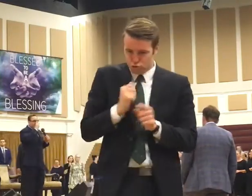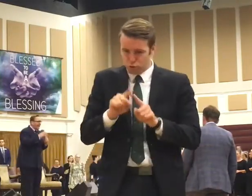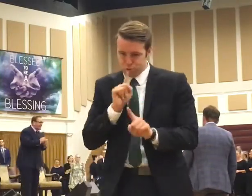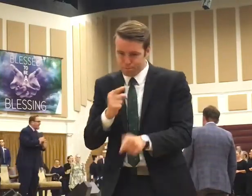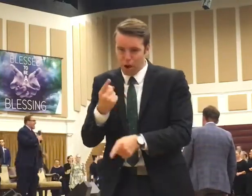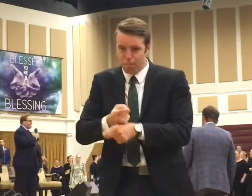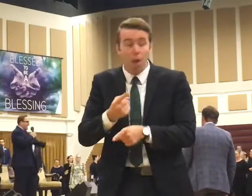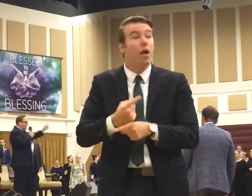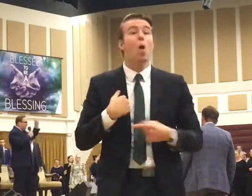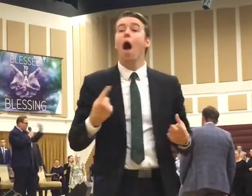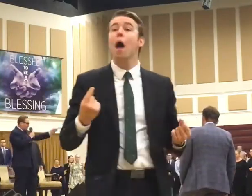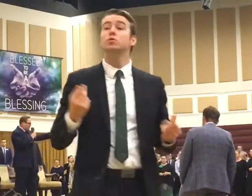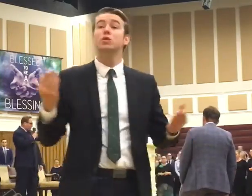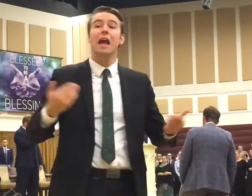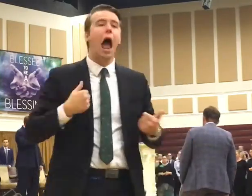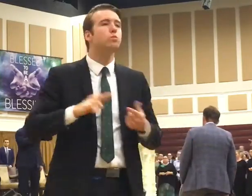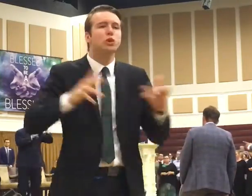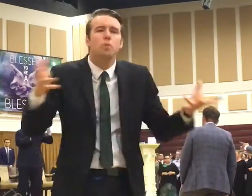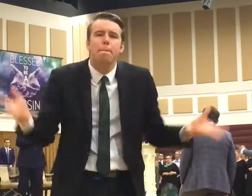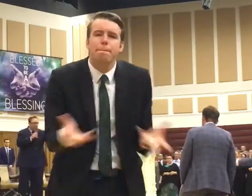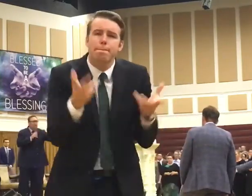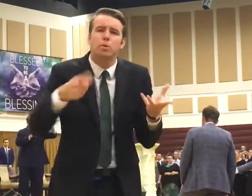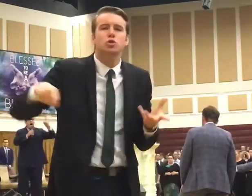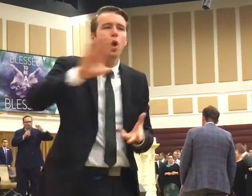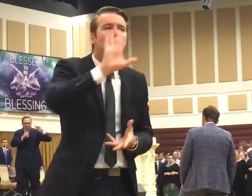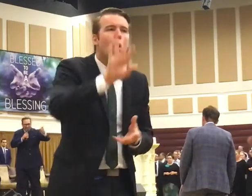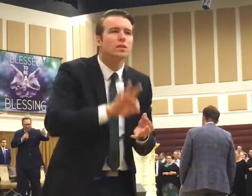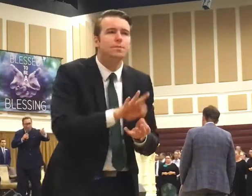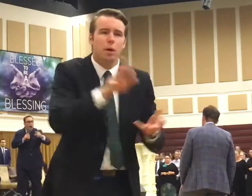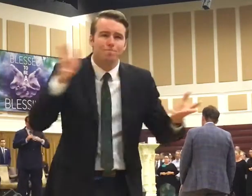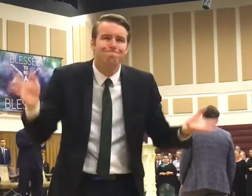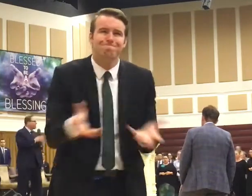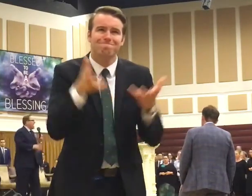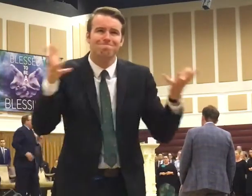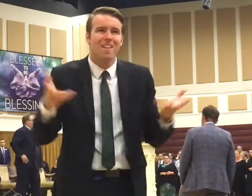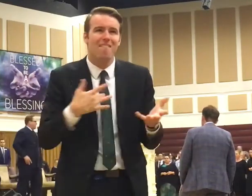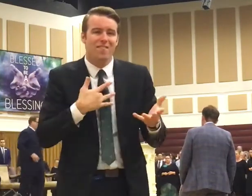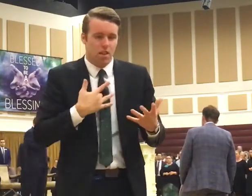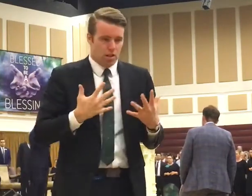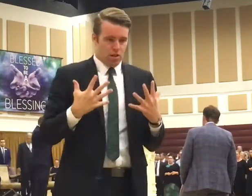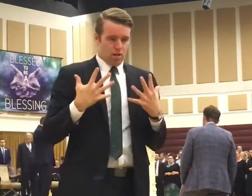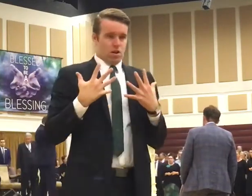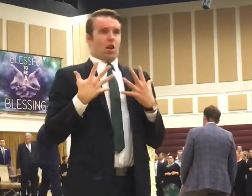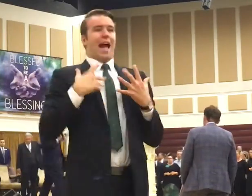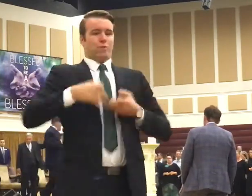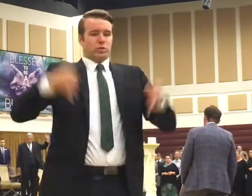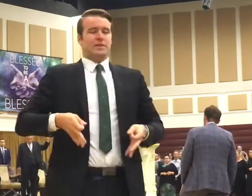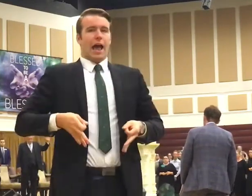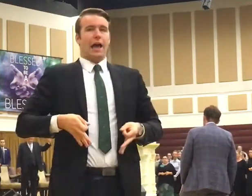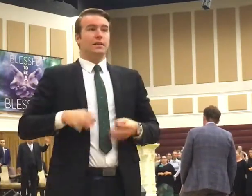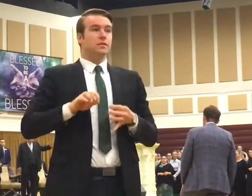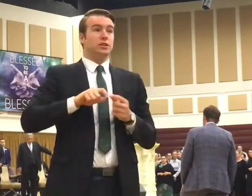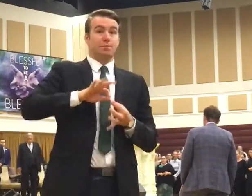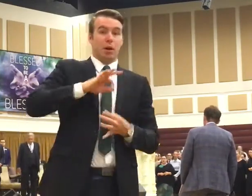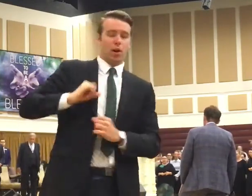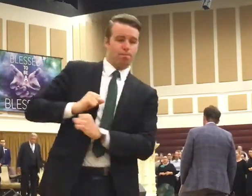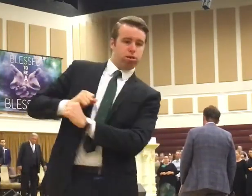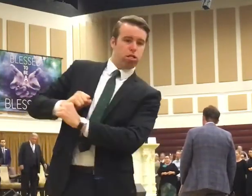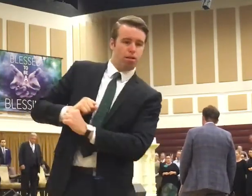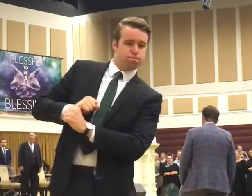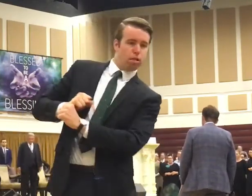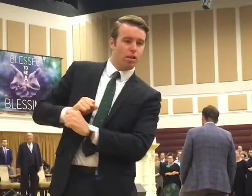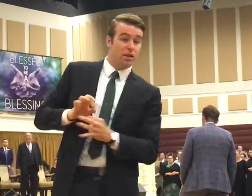doing tonight is I'm pushing you and your spirit up against the wall. And the Spirit is pulling at you. And it's